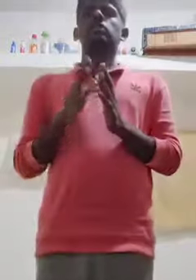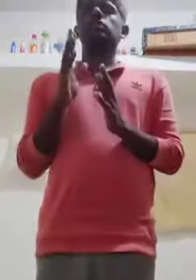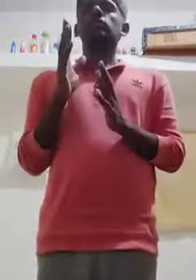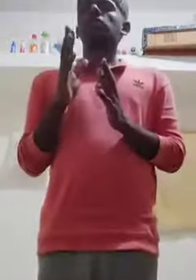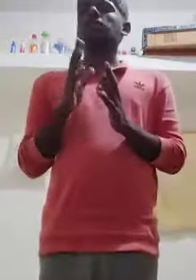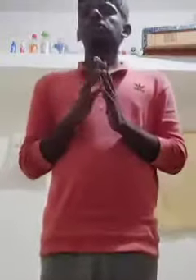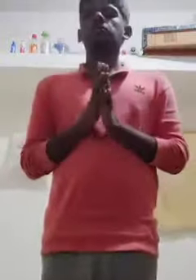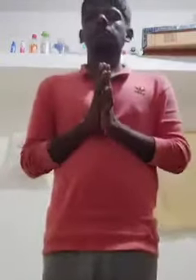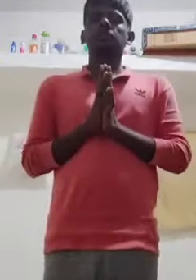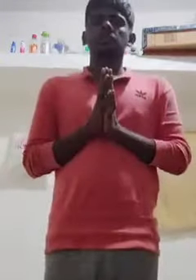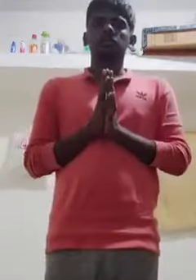are several types of methods.